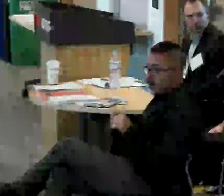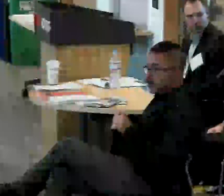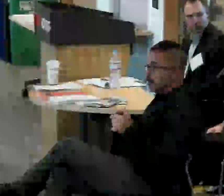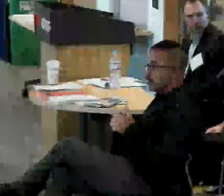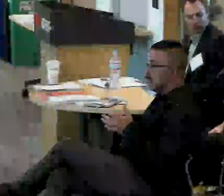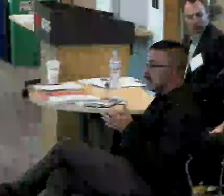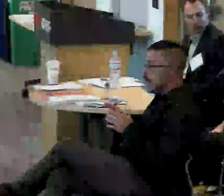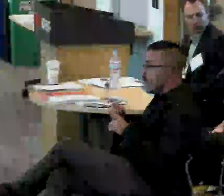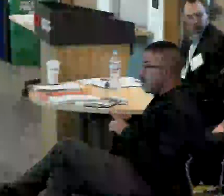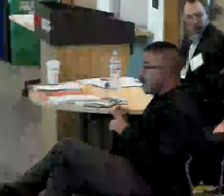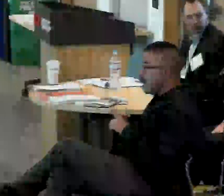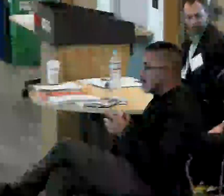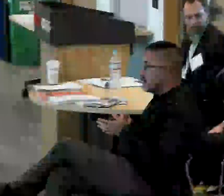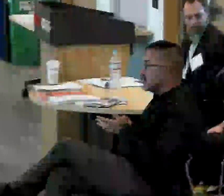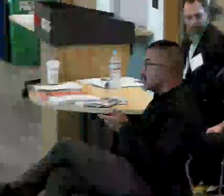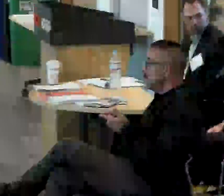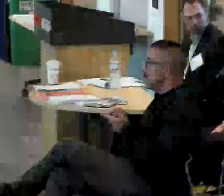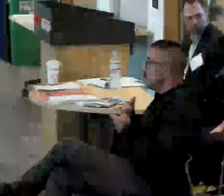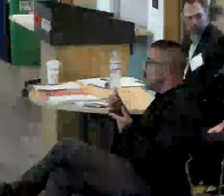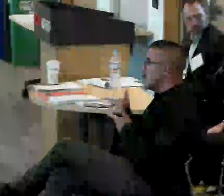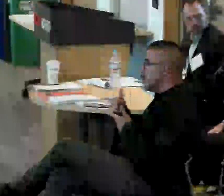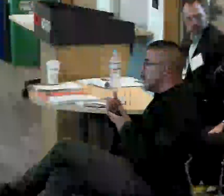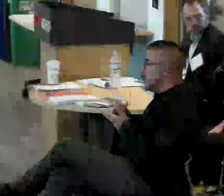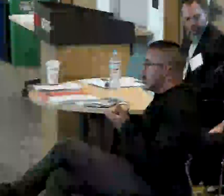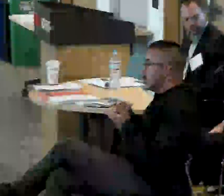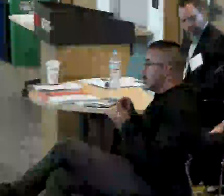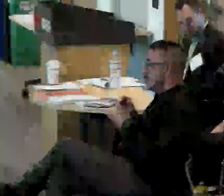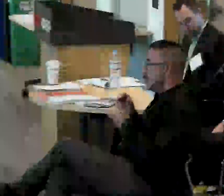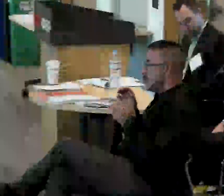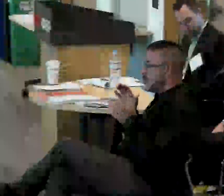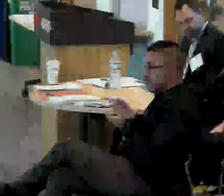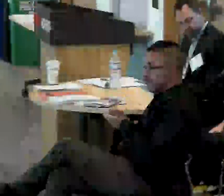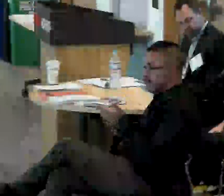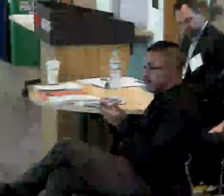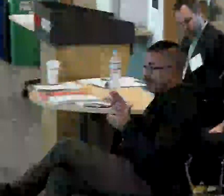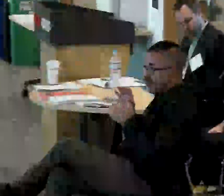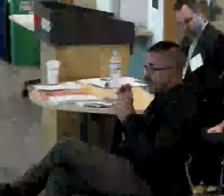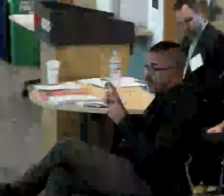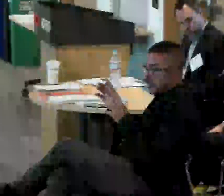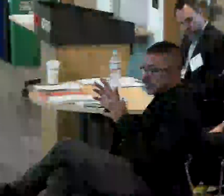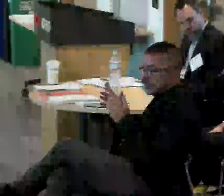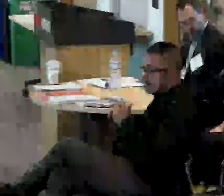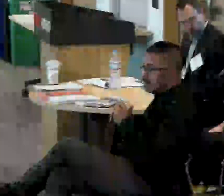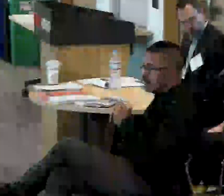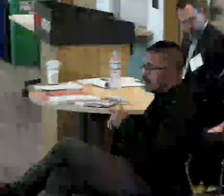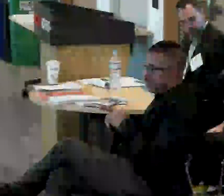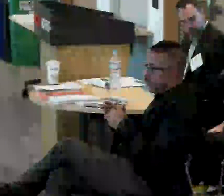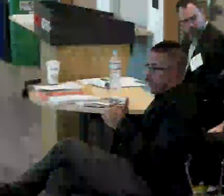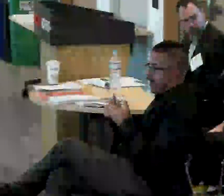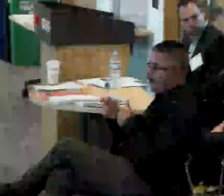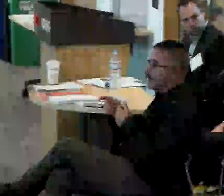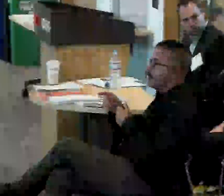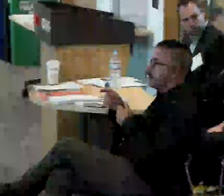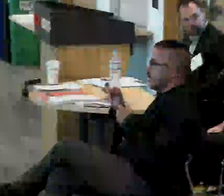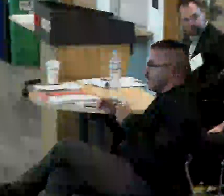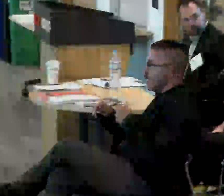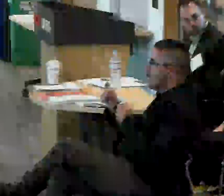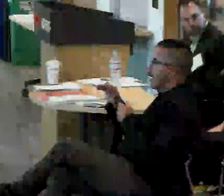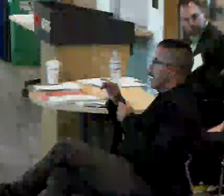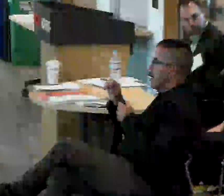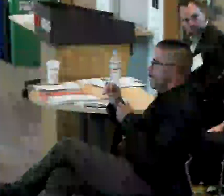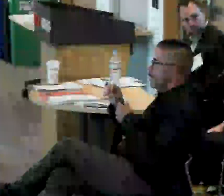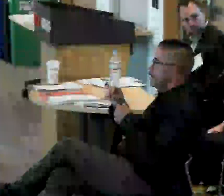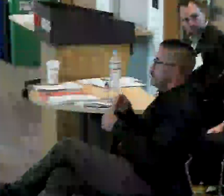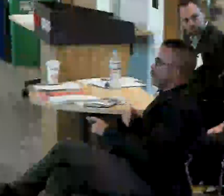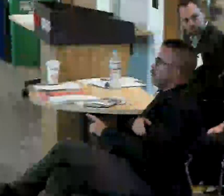rent, transportation, education, you name it. I think one of the things that ABLE really does is it puts the power in the hands